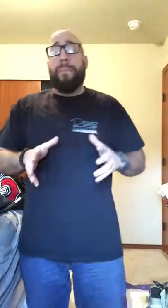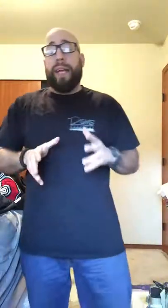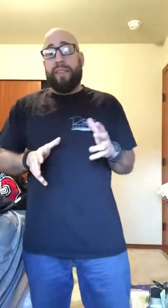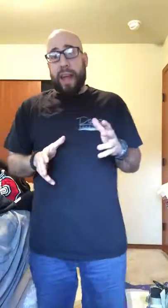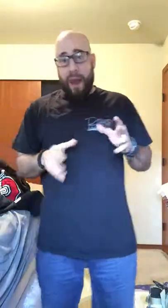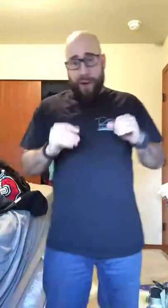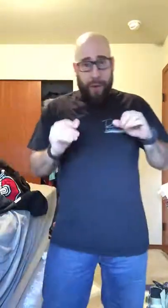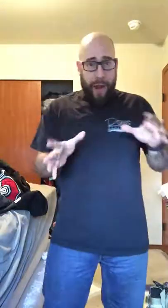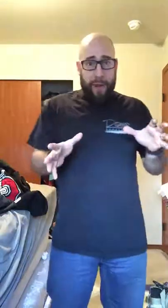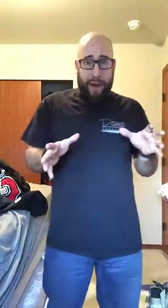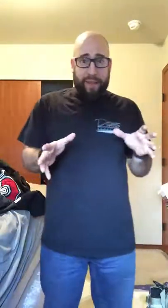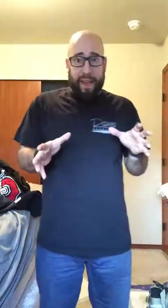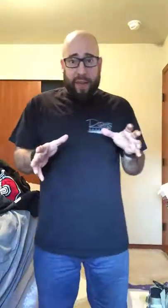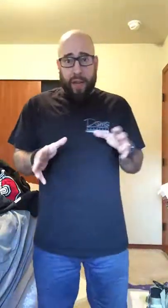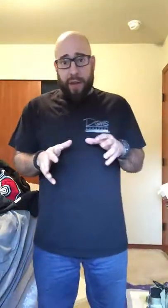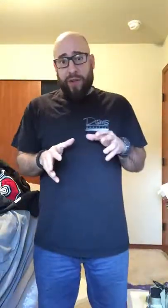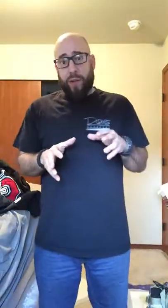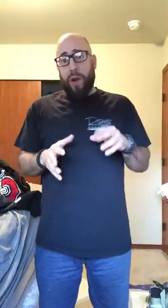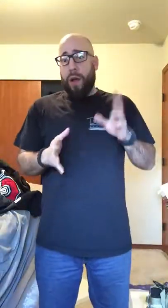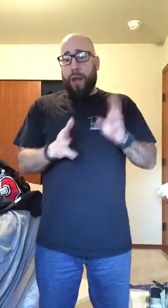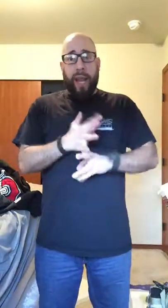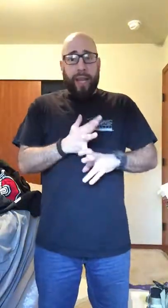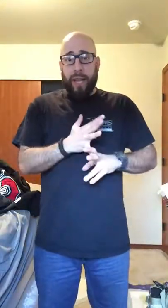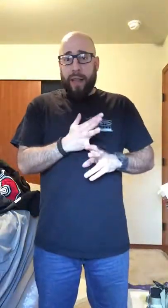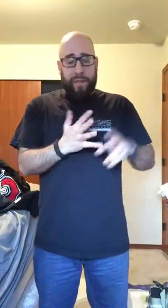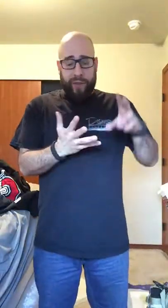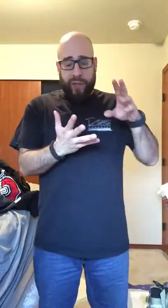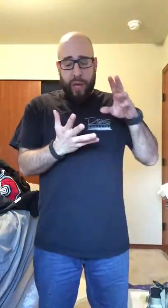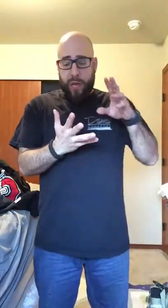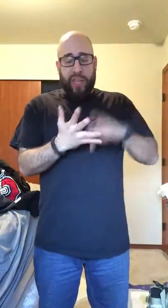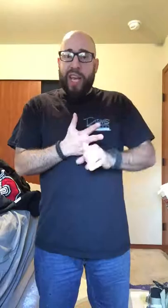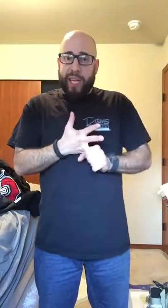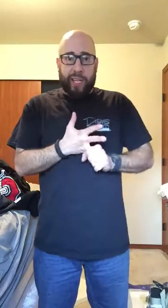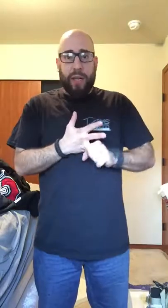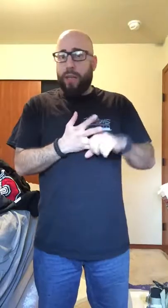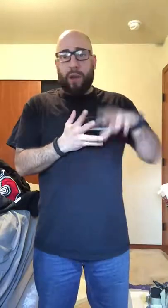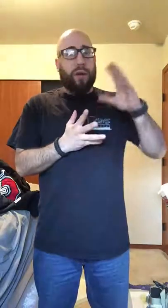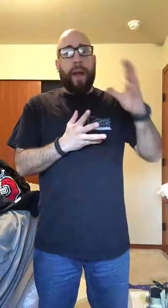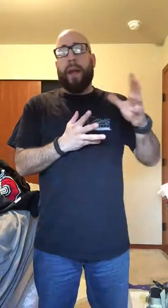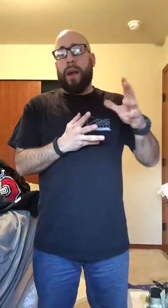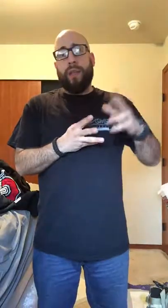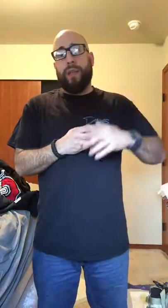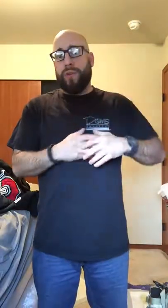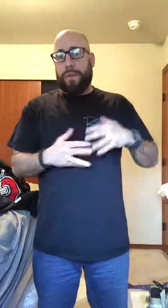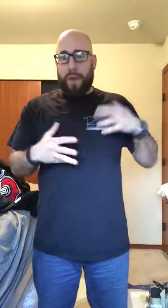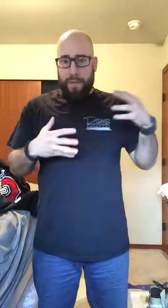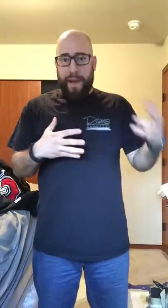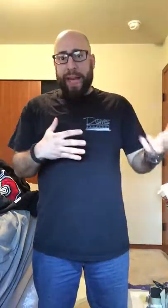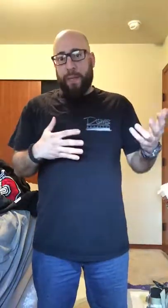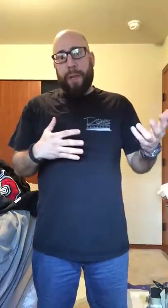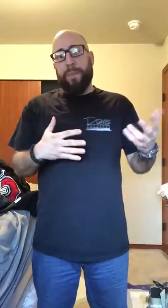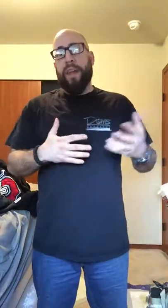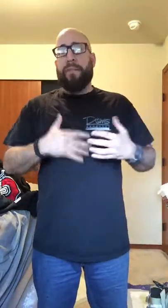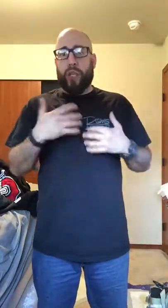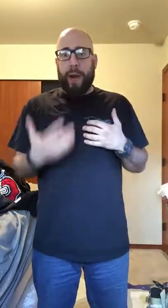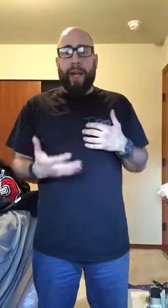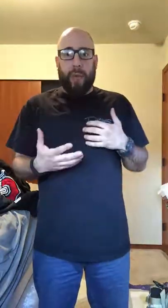being said, I don't care what anybody says at the gun store, 1911s, SIGs, they're great guns. Those are for advanced people that have trained with the